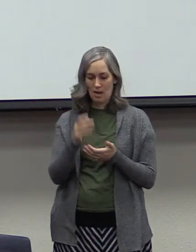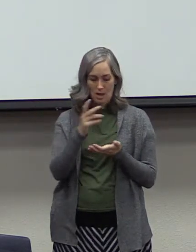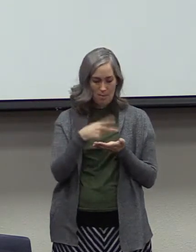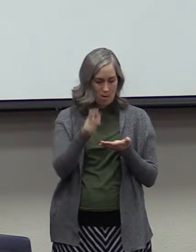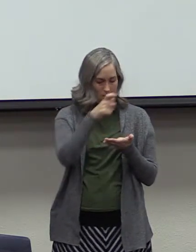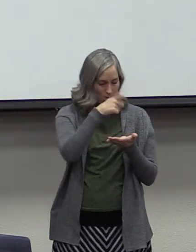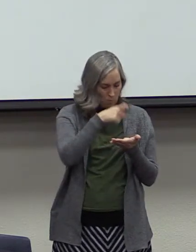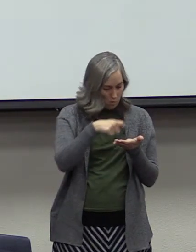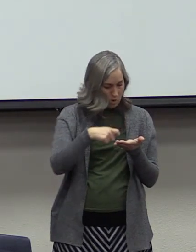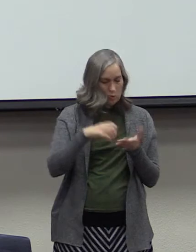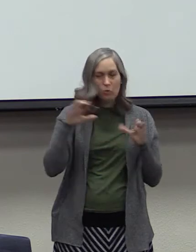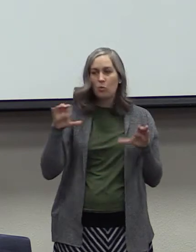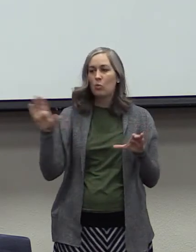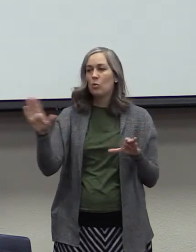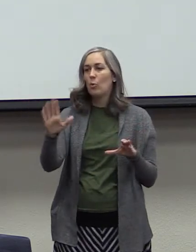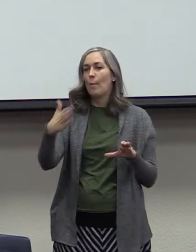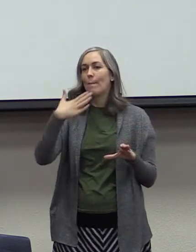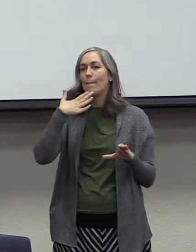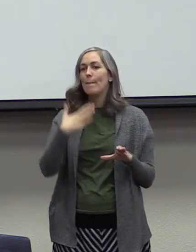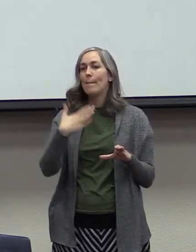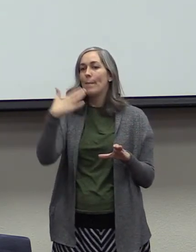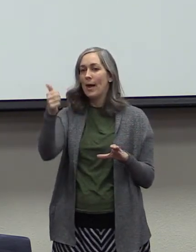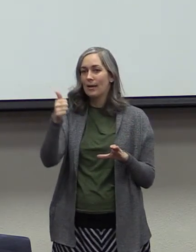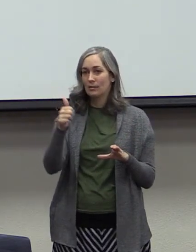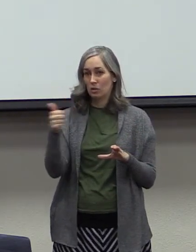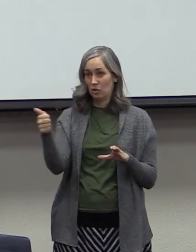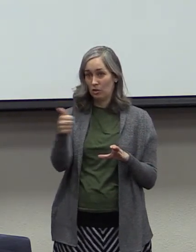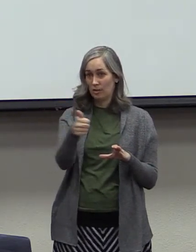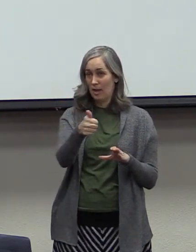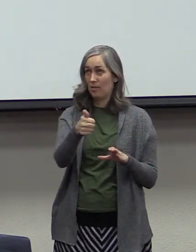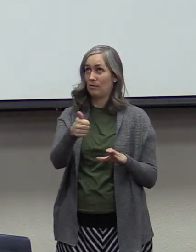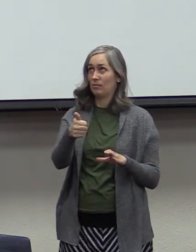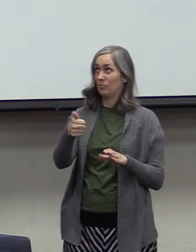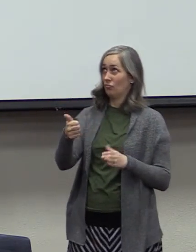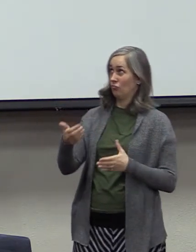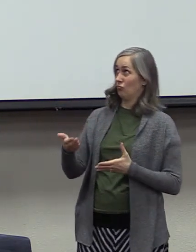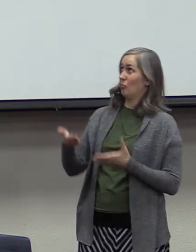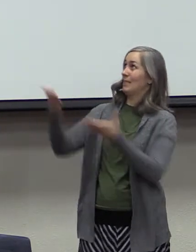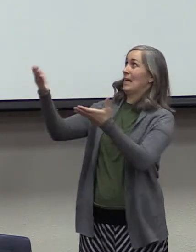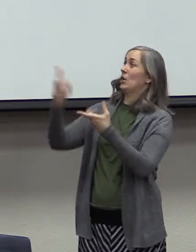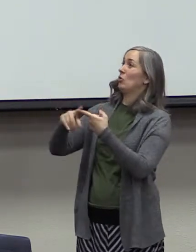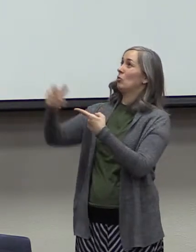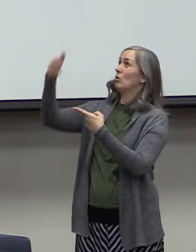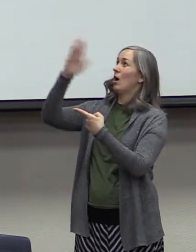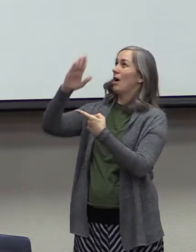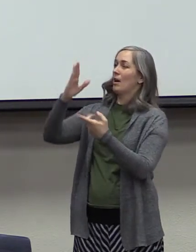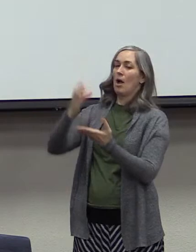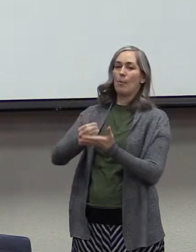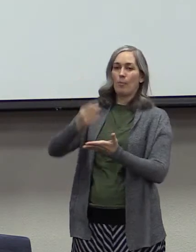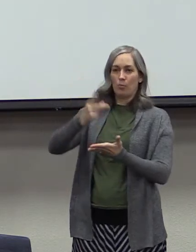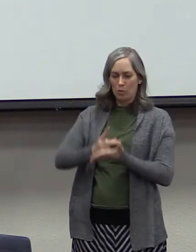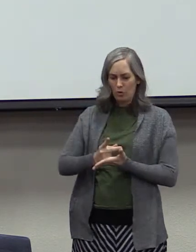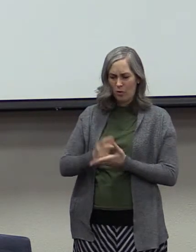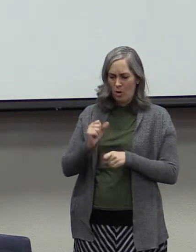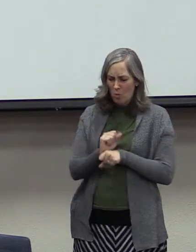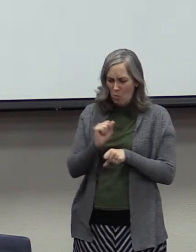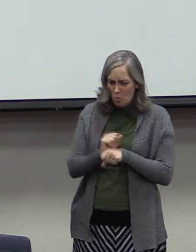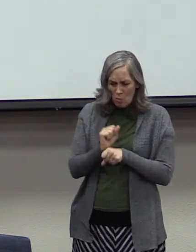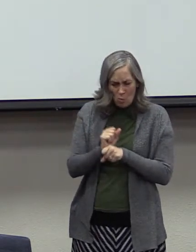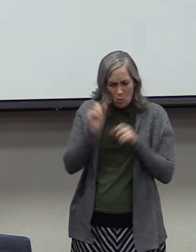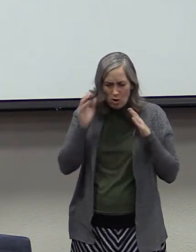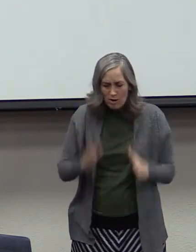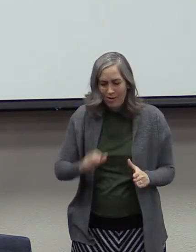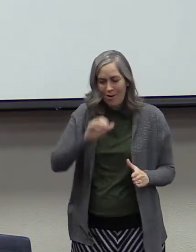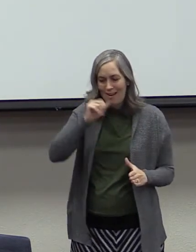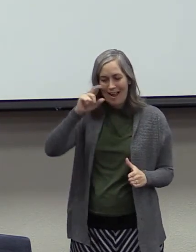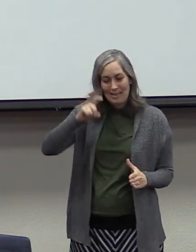wrote, "Do your best to present yourself unto God as one approved, as a workman who doesn't need to be